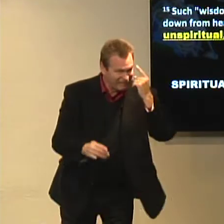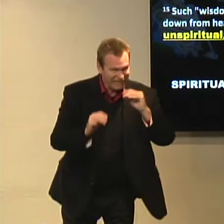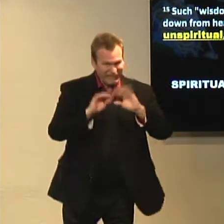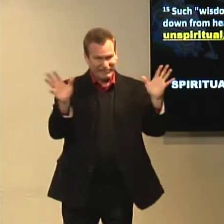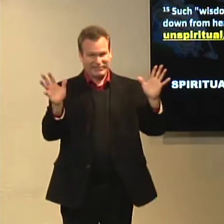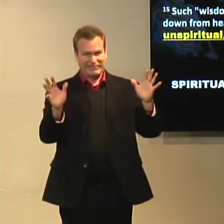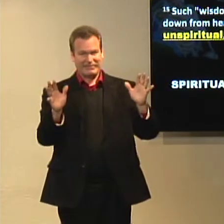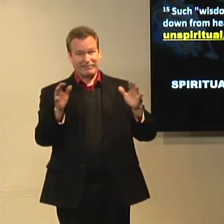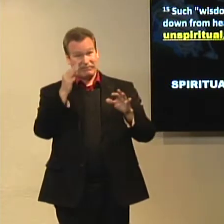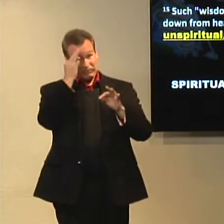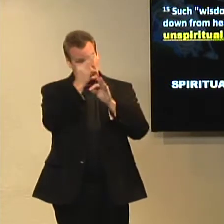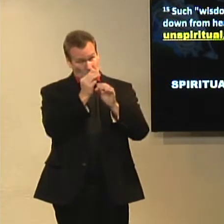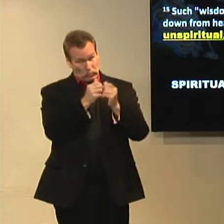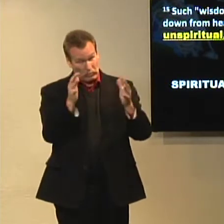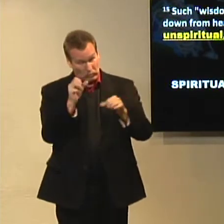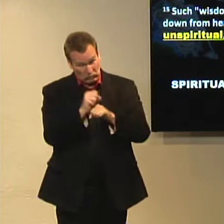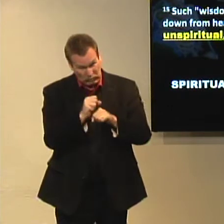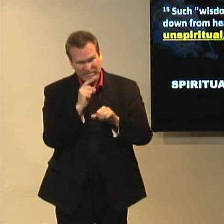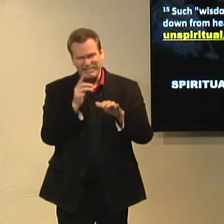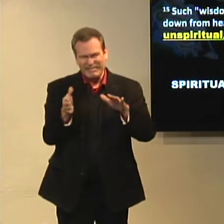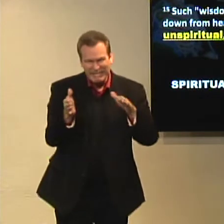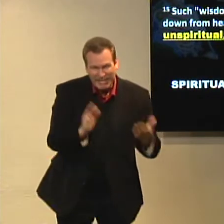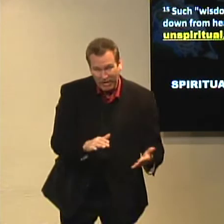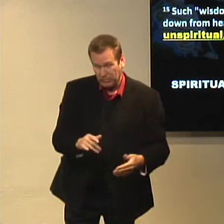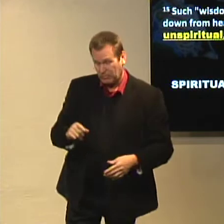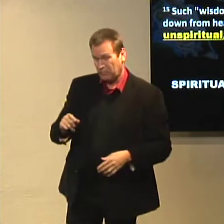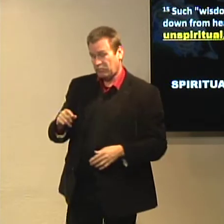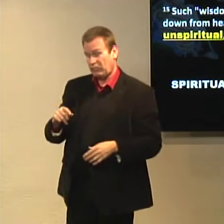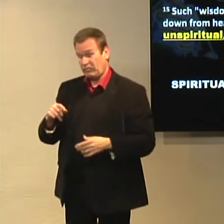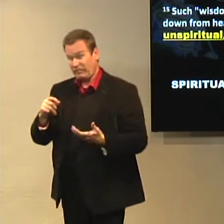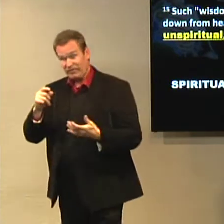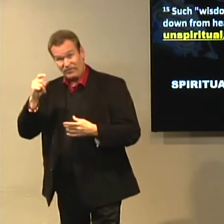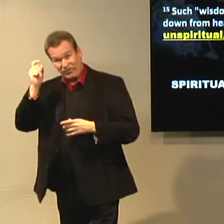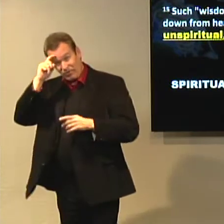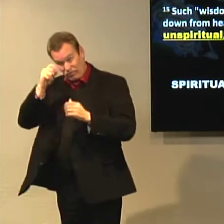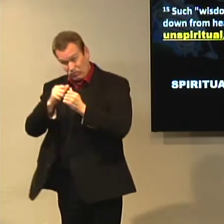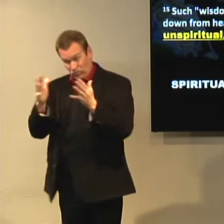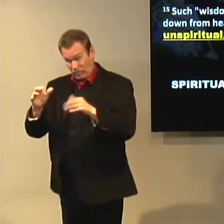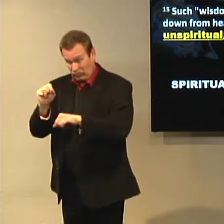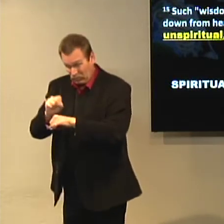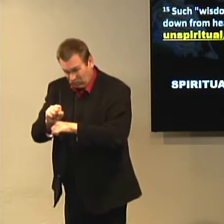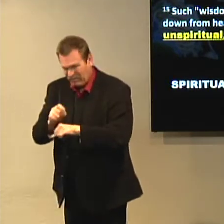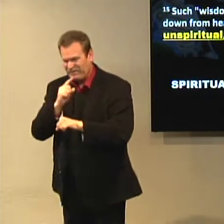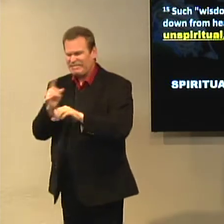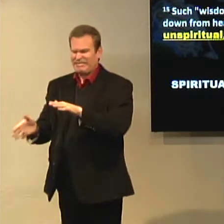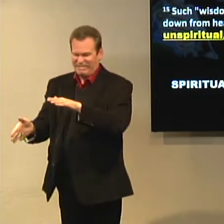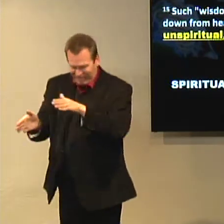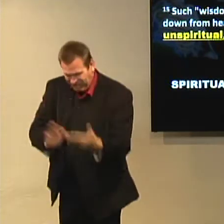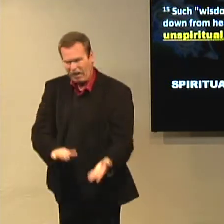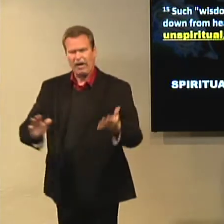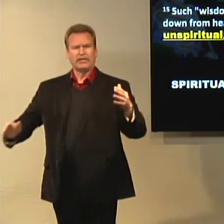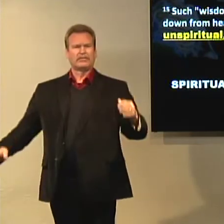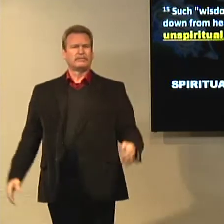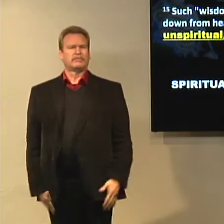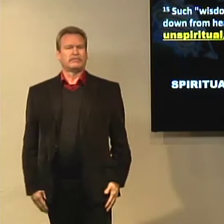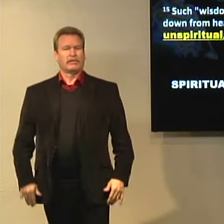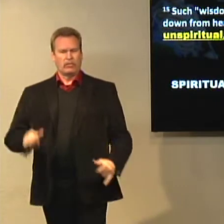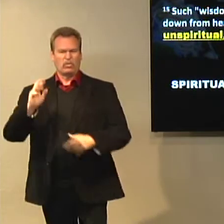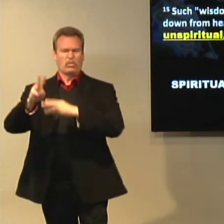So James is emphasizing this again. He's saying it's spiritually dead. Wisdom without works is dead, just like faith without works